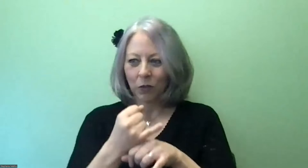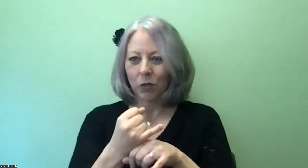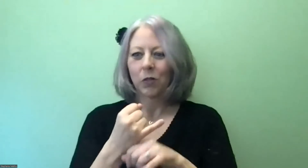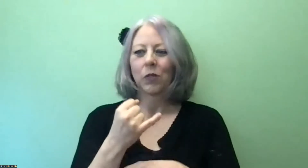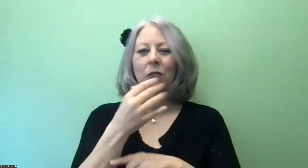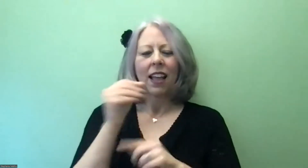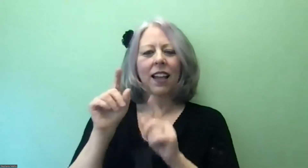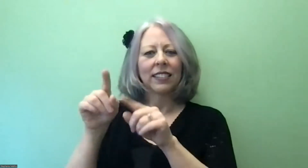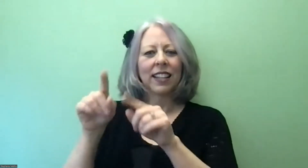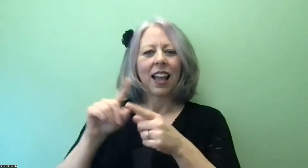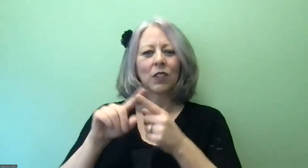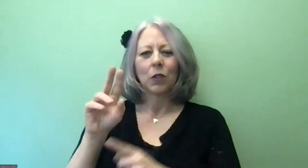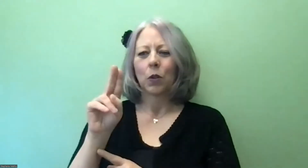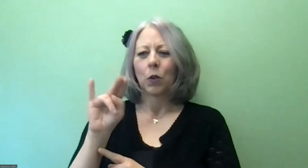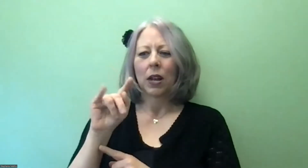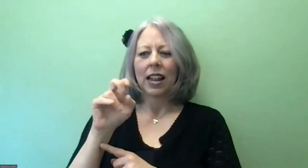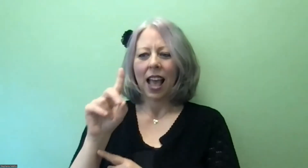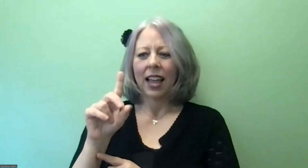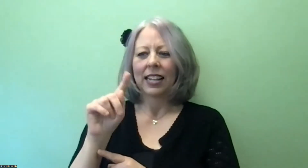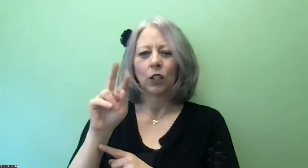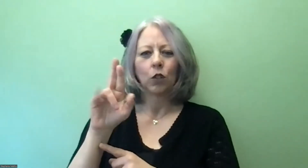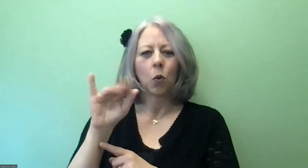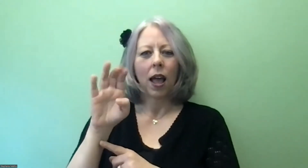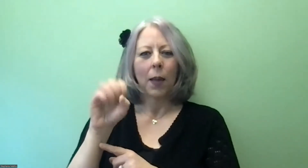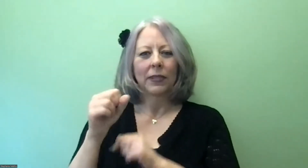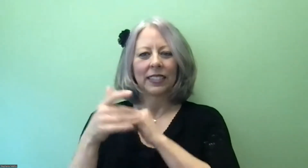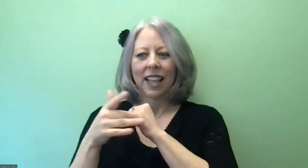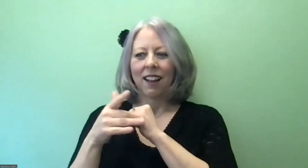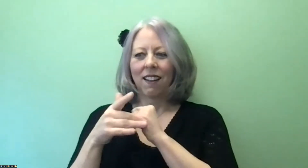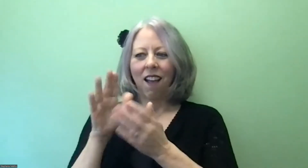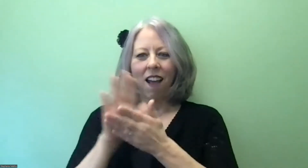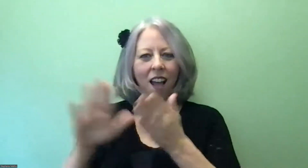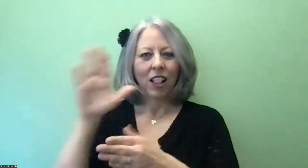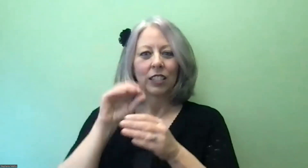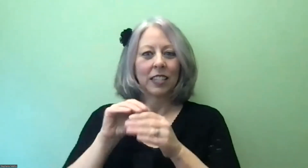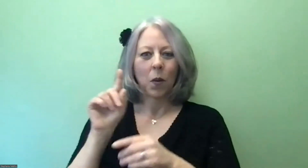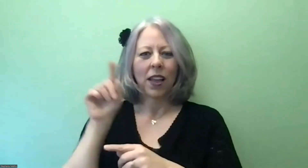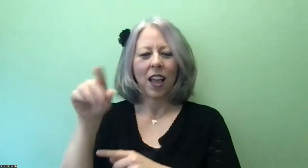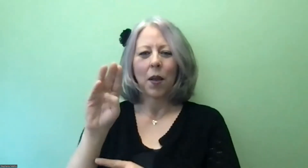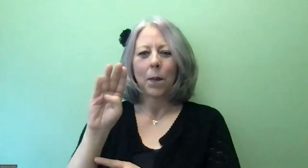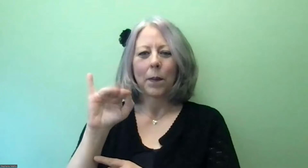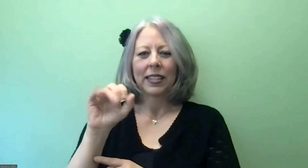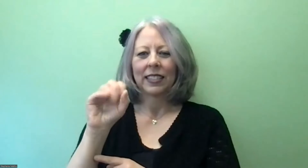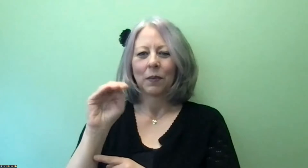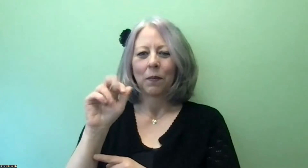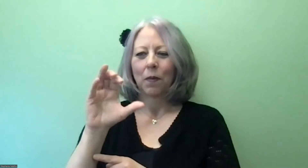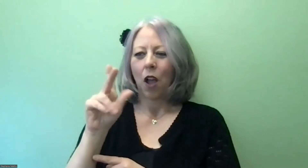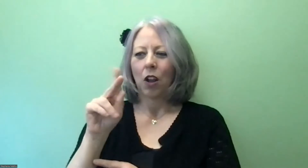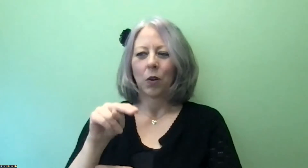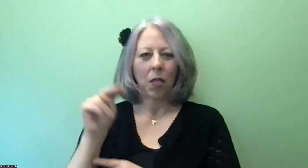to Iowa School for the Deaf and attended United Tribes Technical College in Bismarck, North Dakota. She walks in